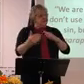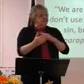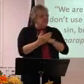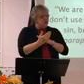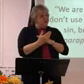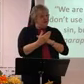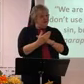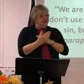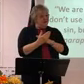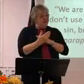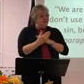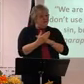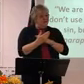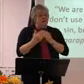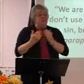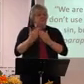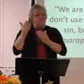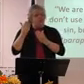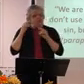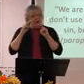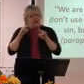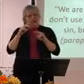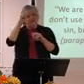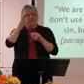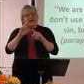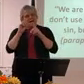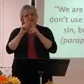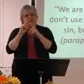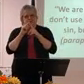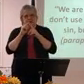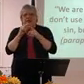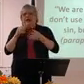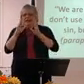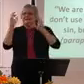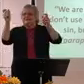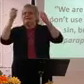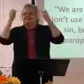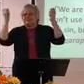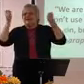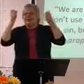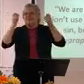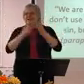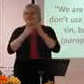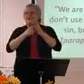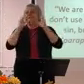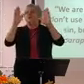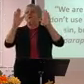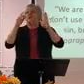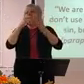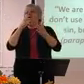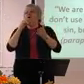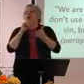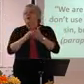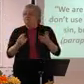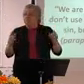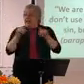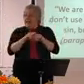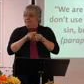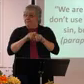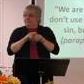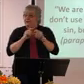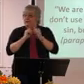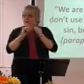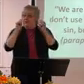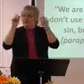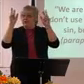morning, before we dive into God's Word, let's celebrate something wonderful that happened. Because it goes with